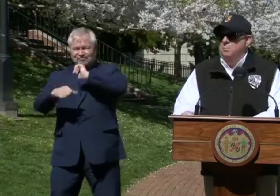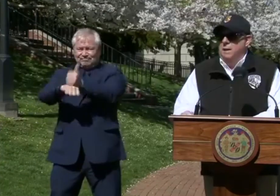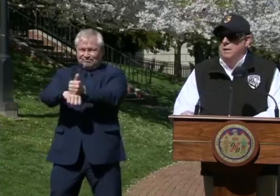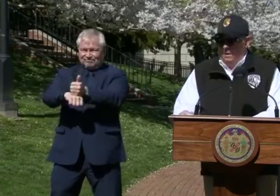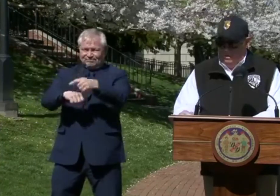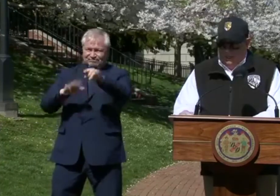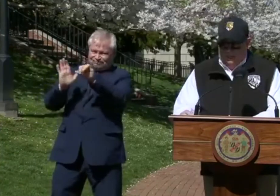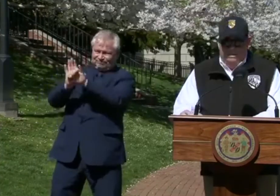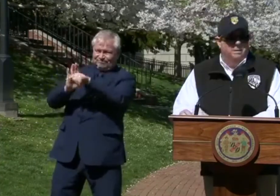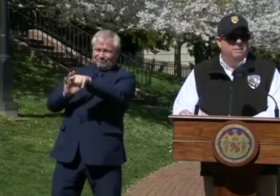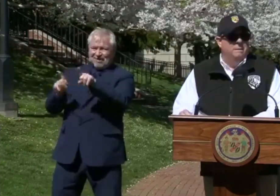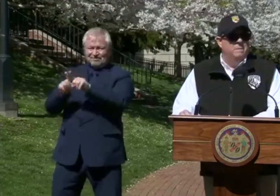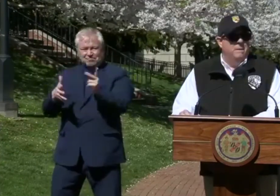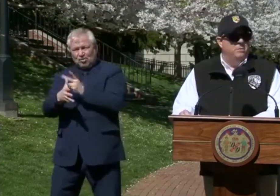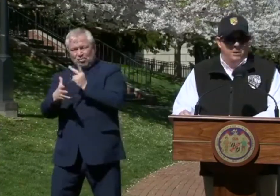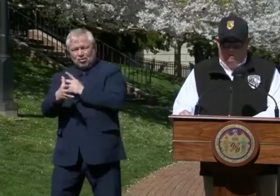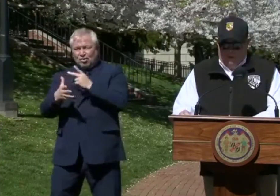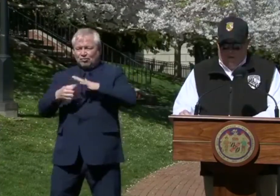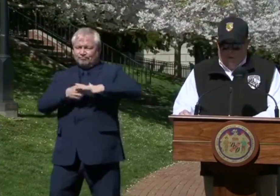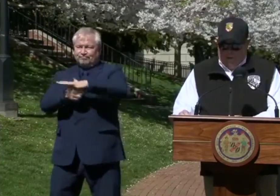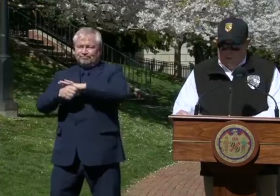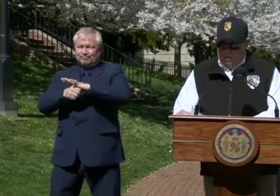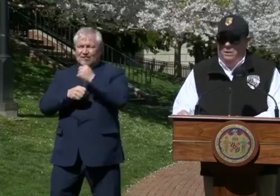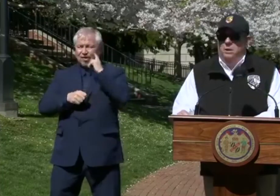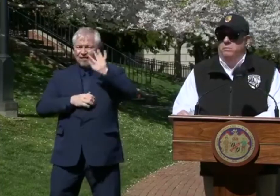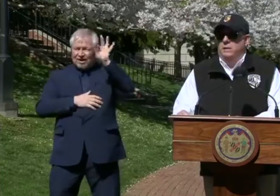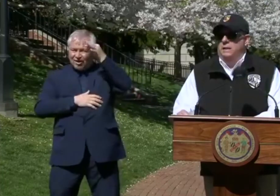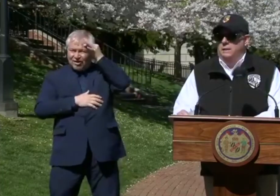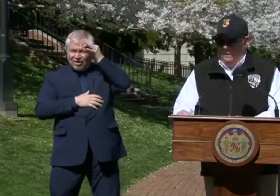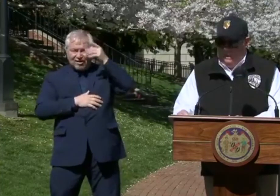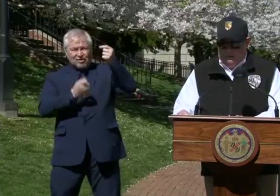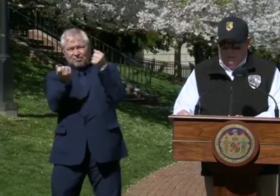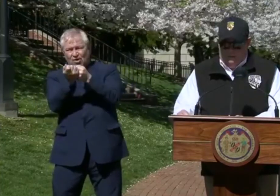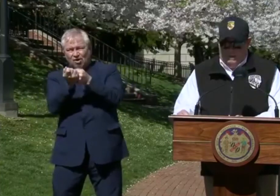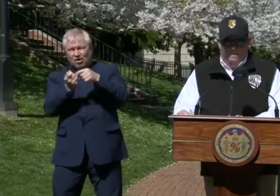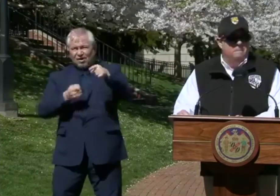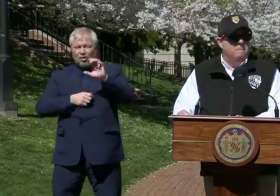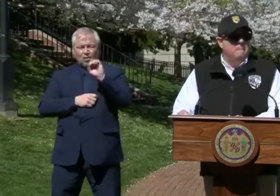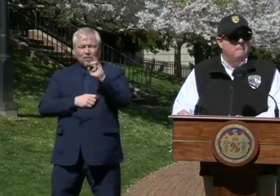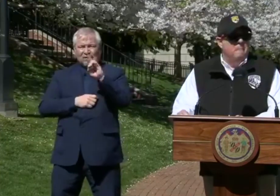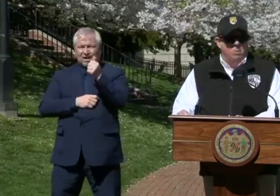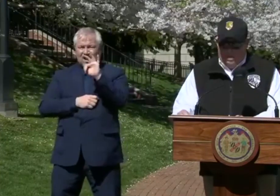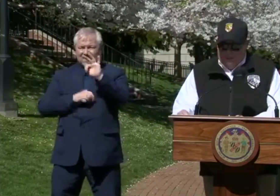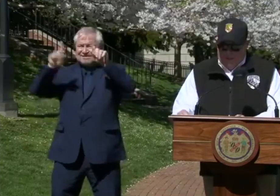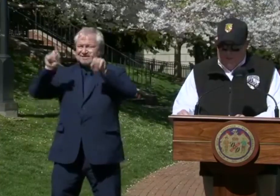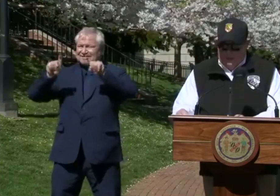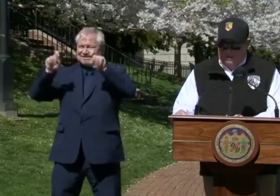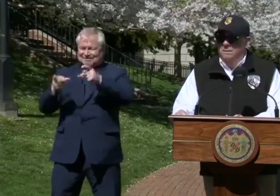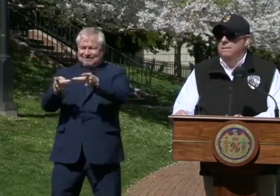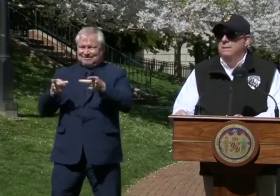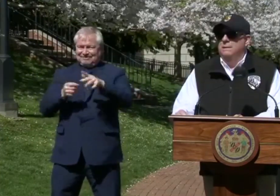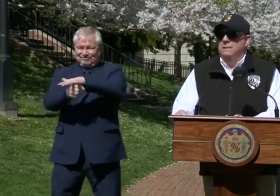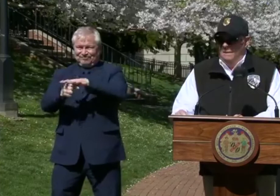as a priority location for a federally supported COVID-19 testing site. The Washington